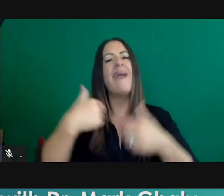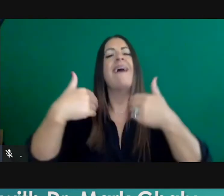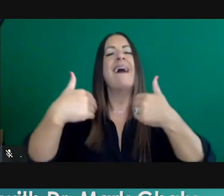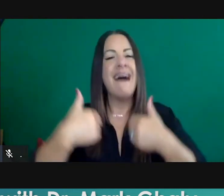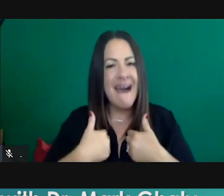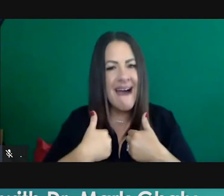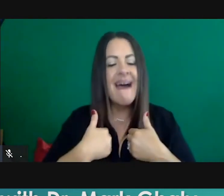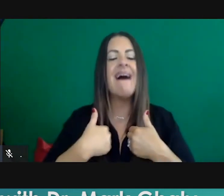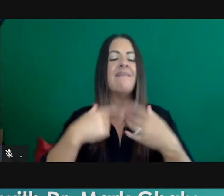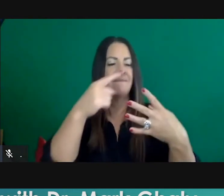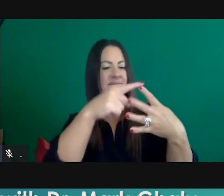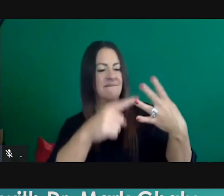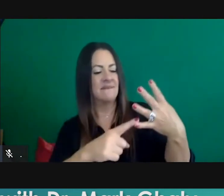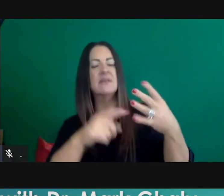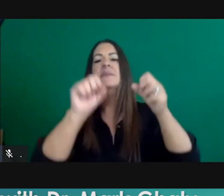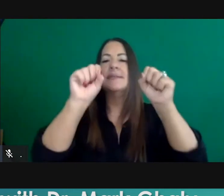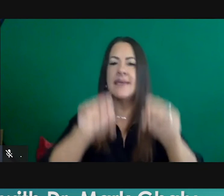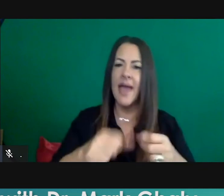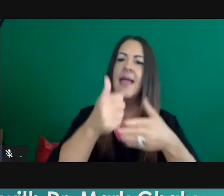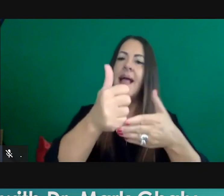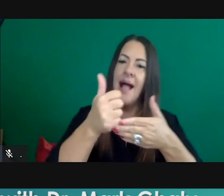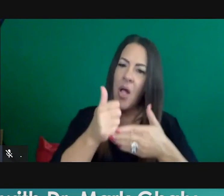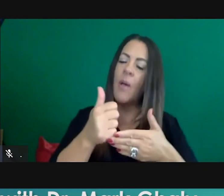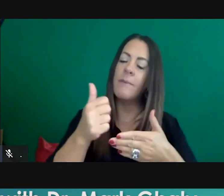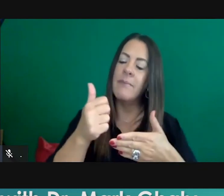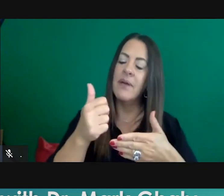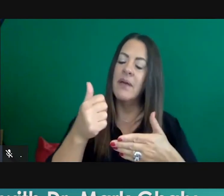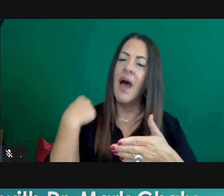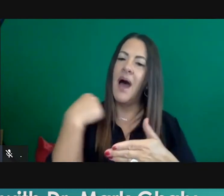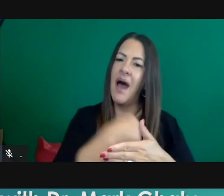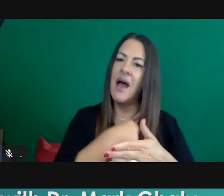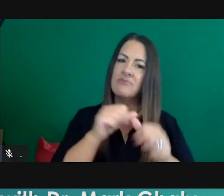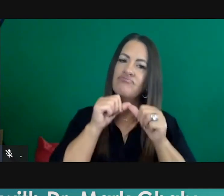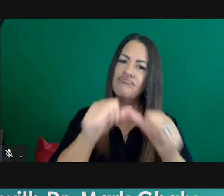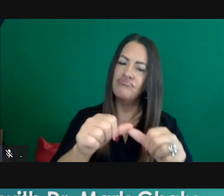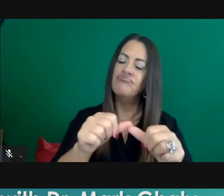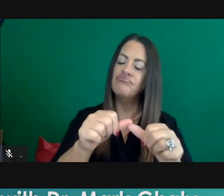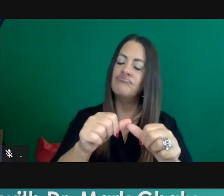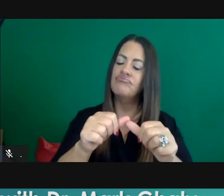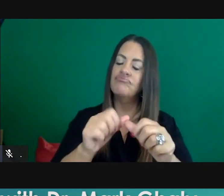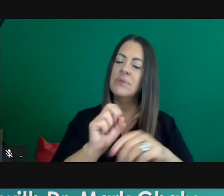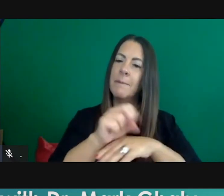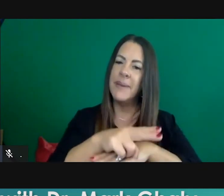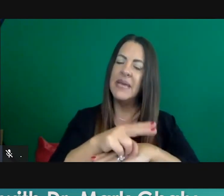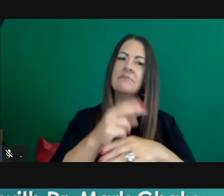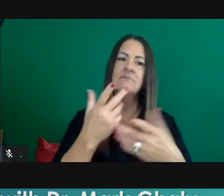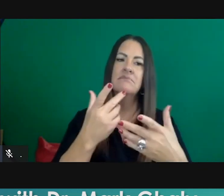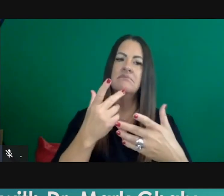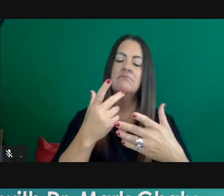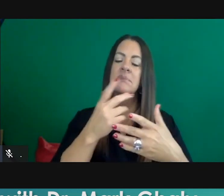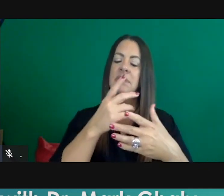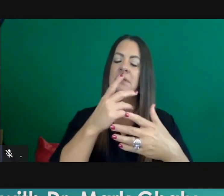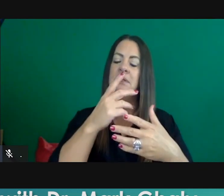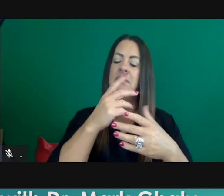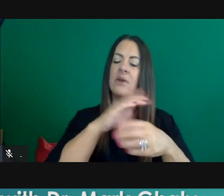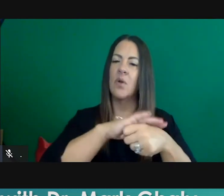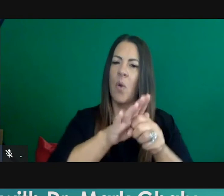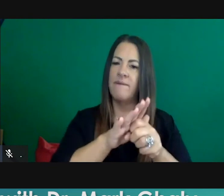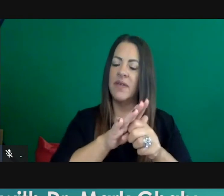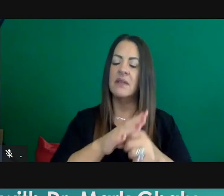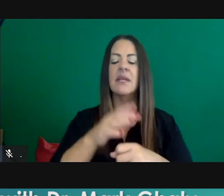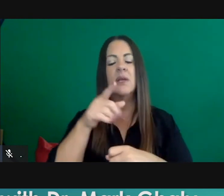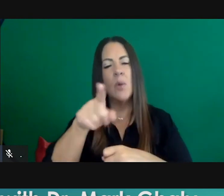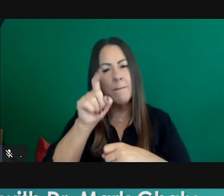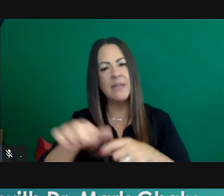this war against COVID. And it's really up to us, 40 million strong, to keep putting it into practice every day.